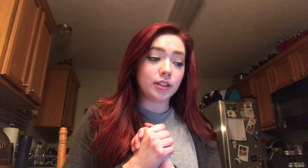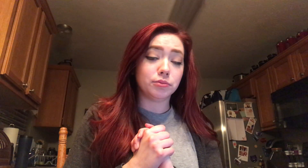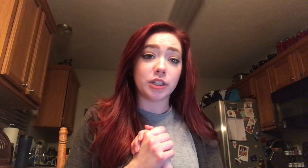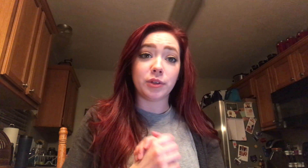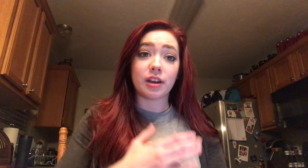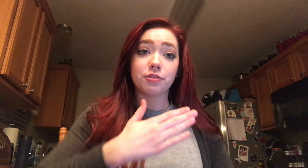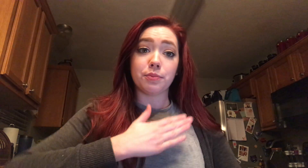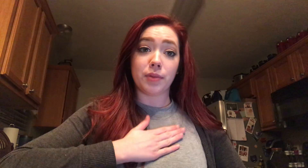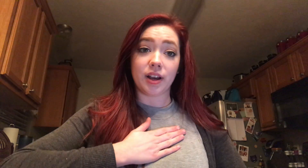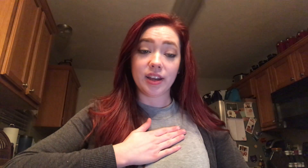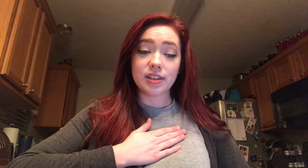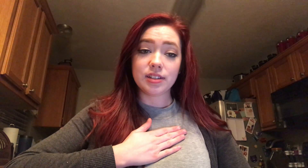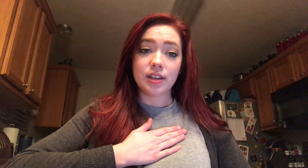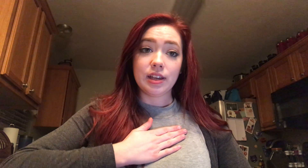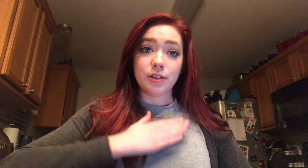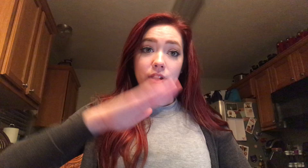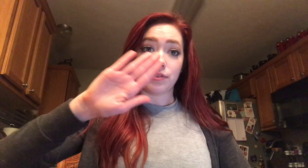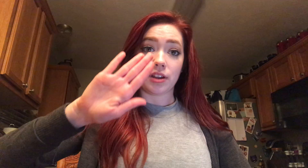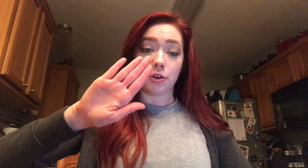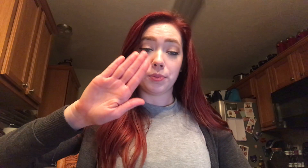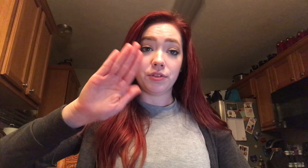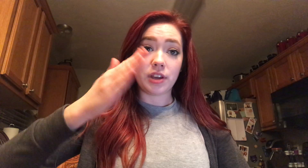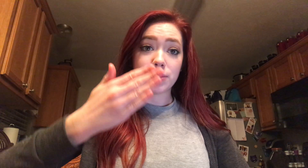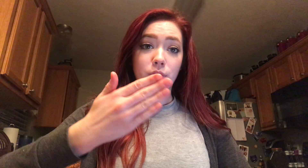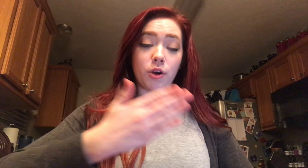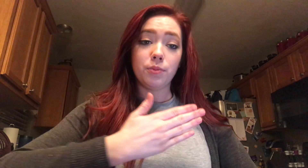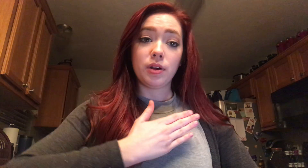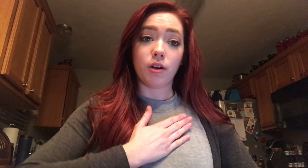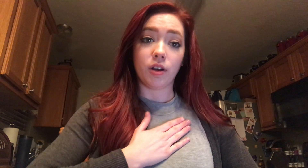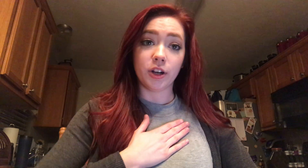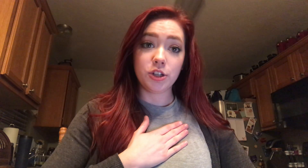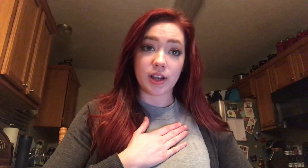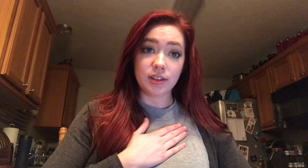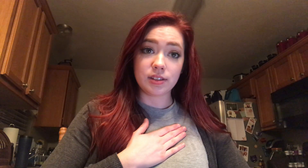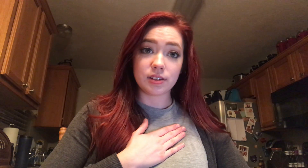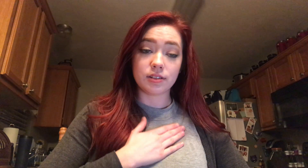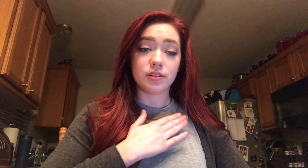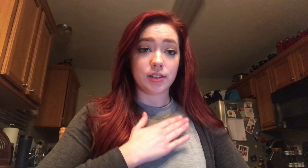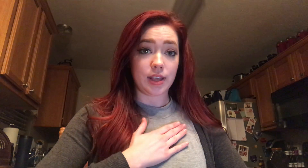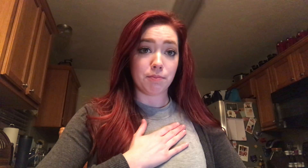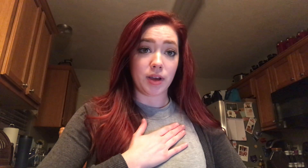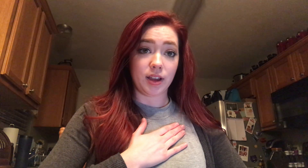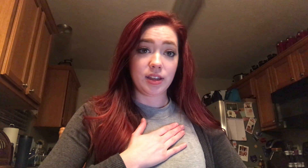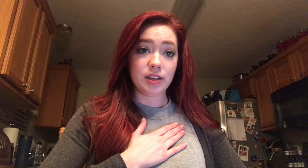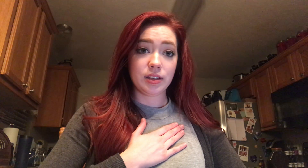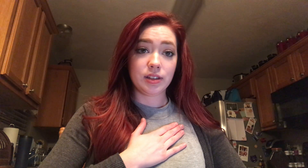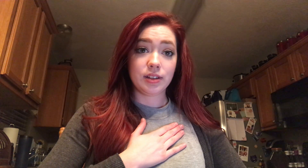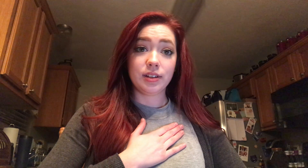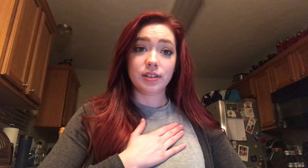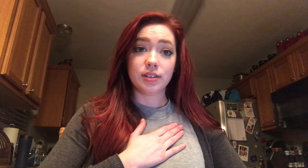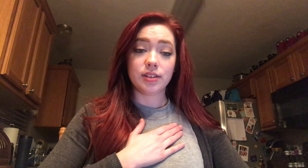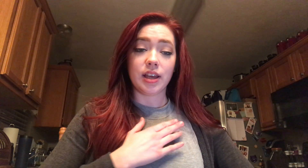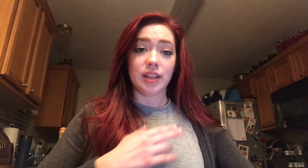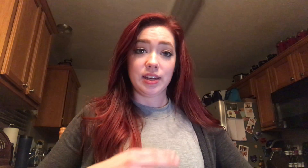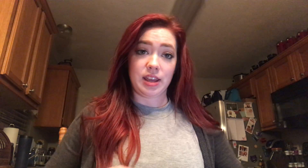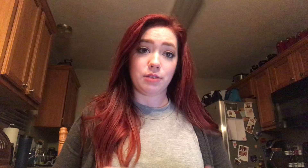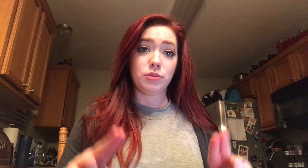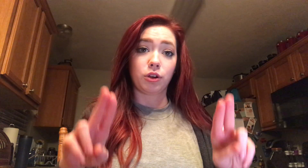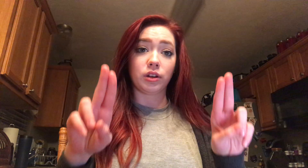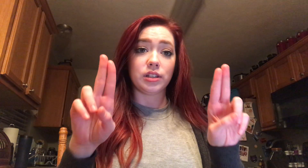Then we have my. We have that open face palm on our chest to say my. And then name, you're going to